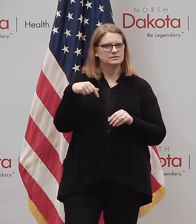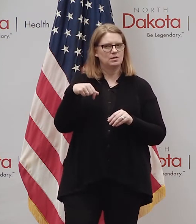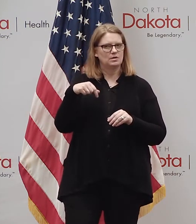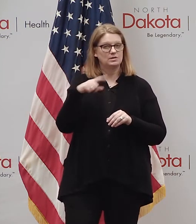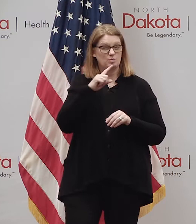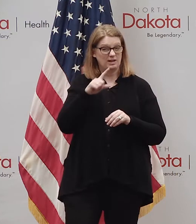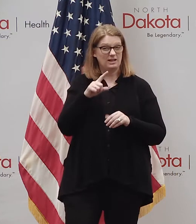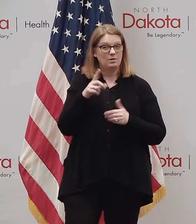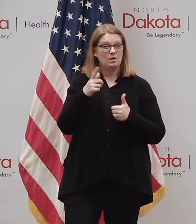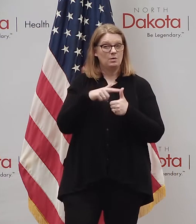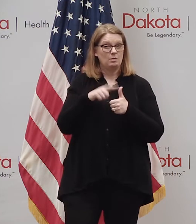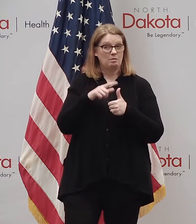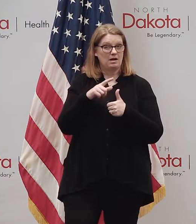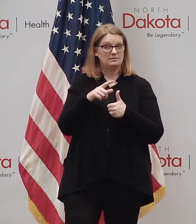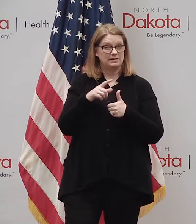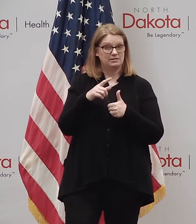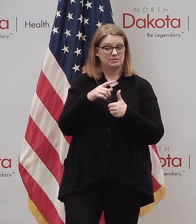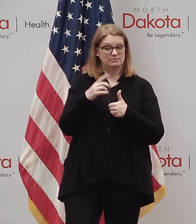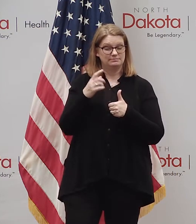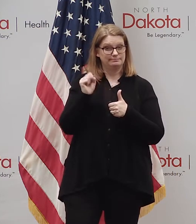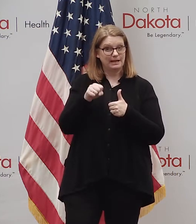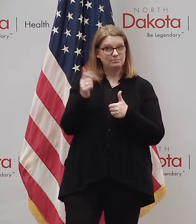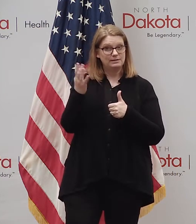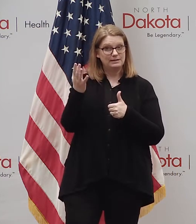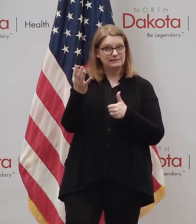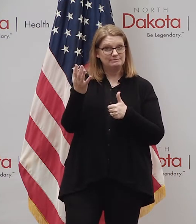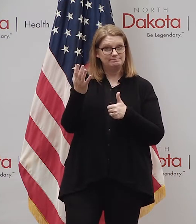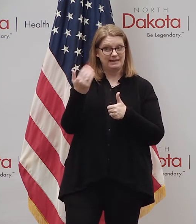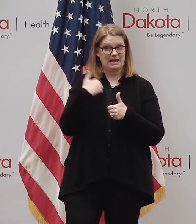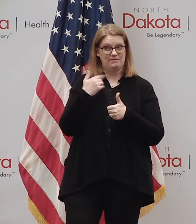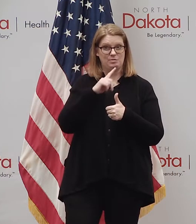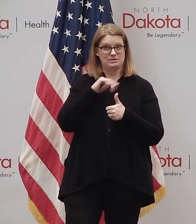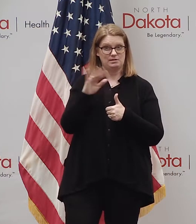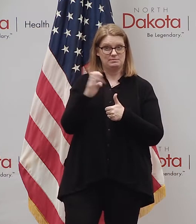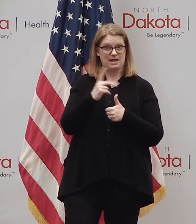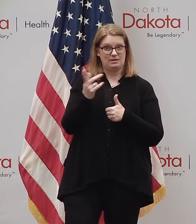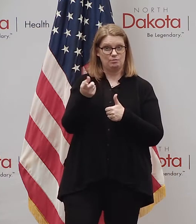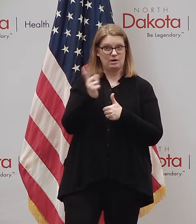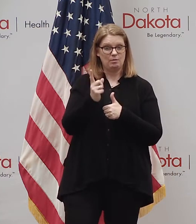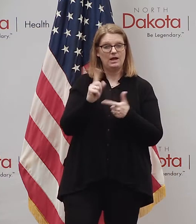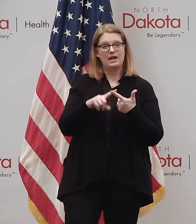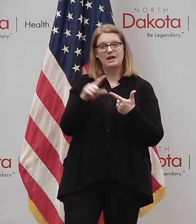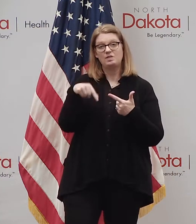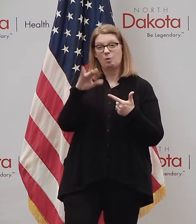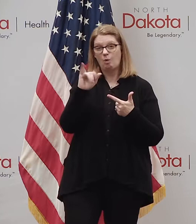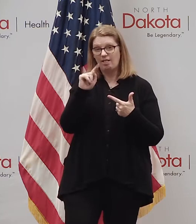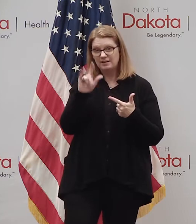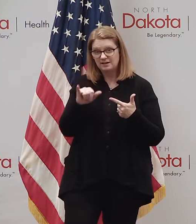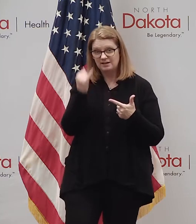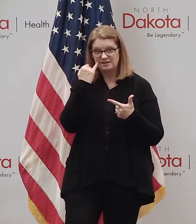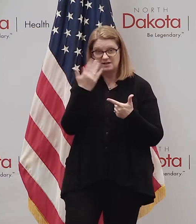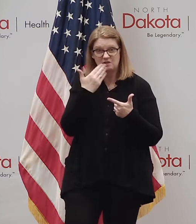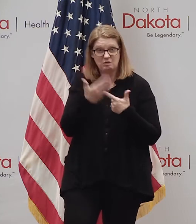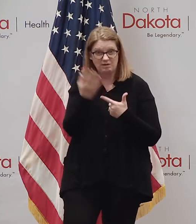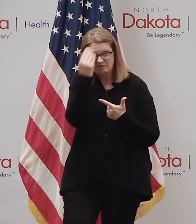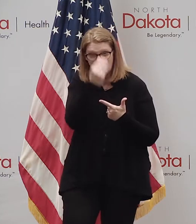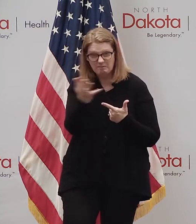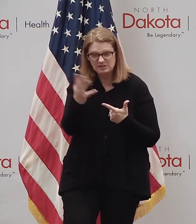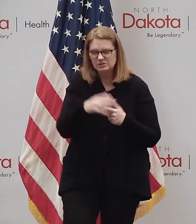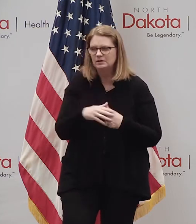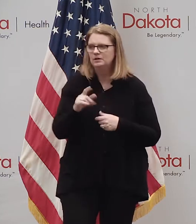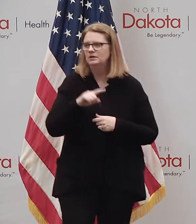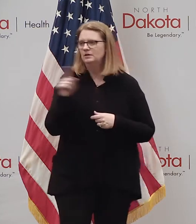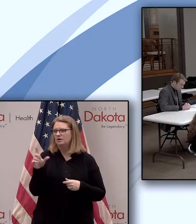time that we're looking for if we're going to be in a relationship with a national source. Okay, going back